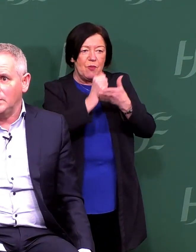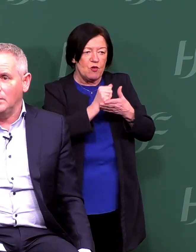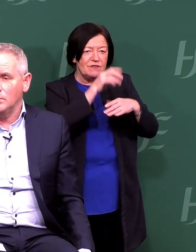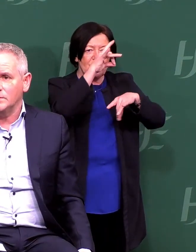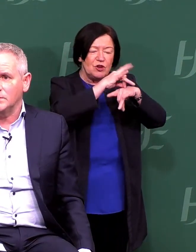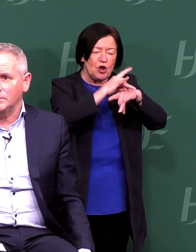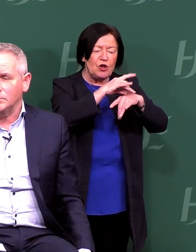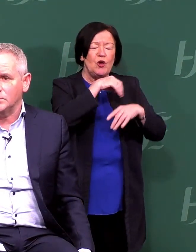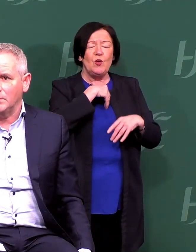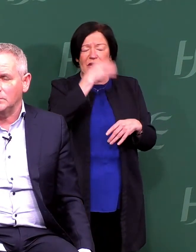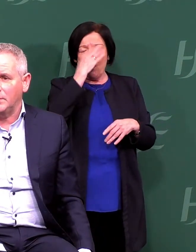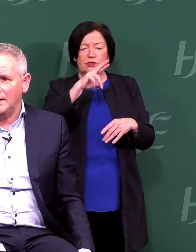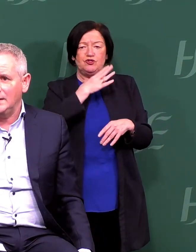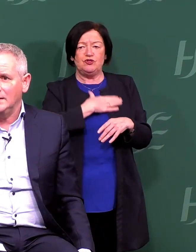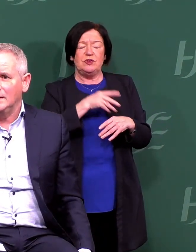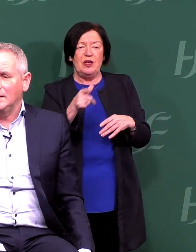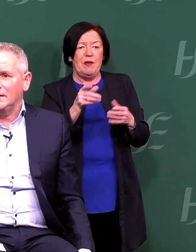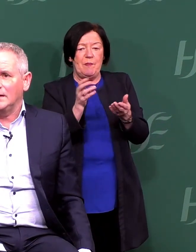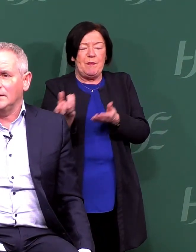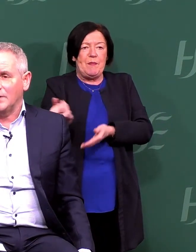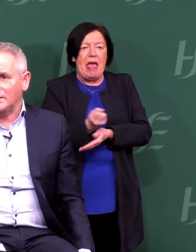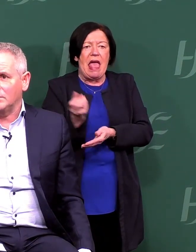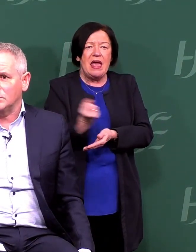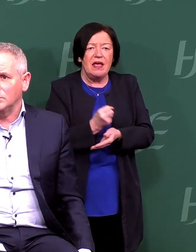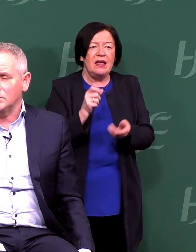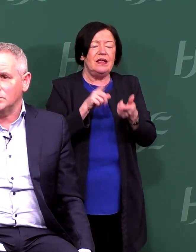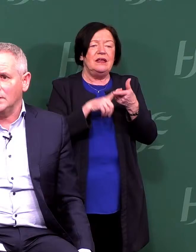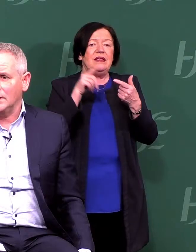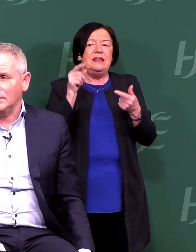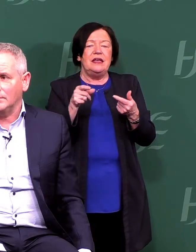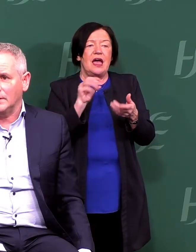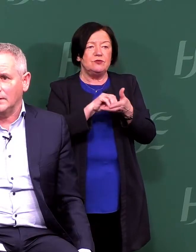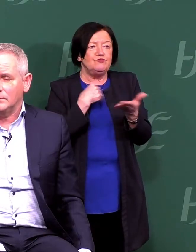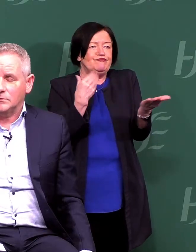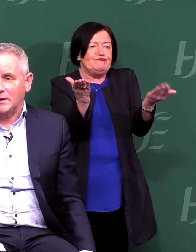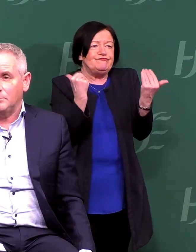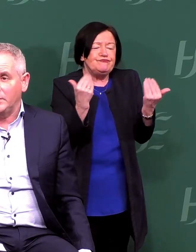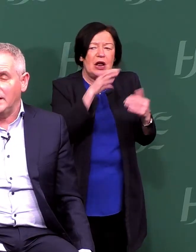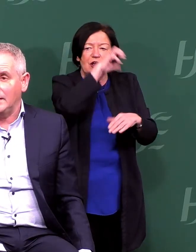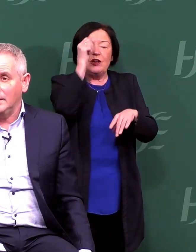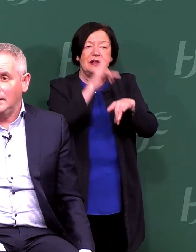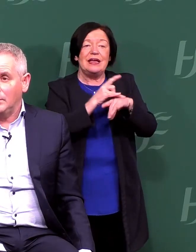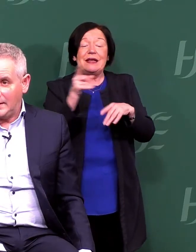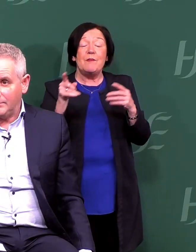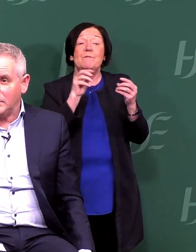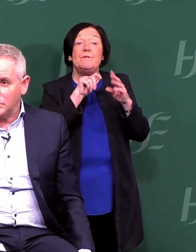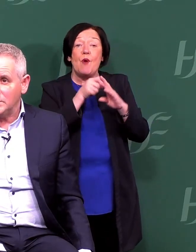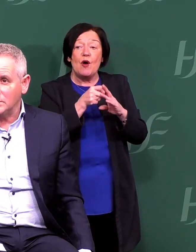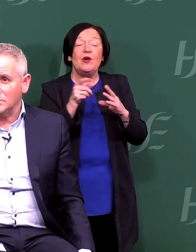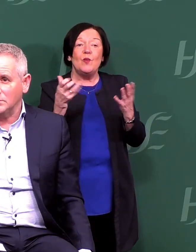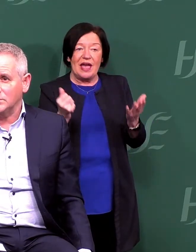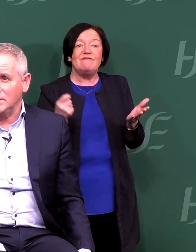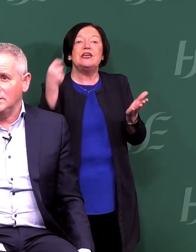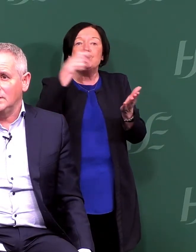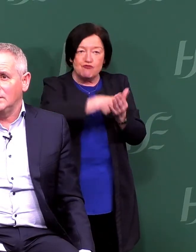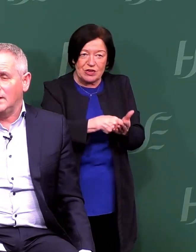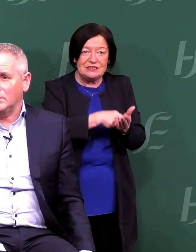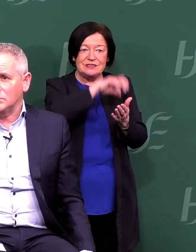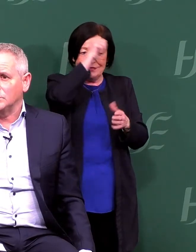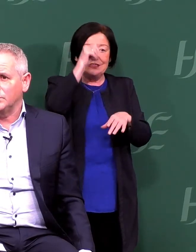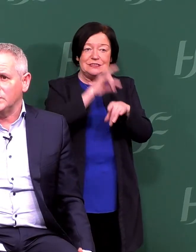consultants. I mean, we know it's not just about the pay, attracting consultants. Just make the point again, we have increased